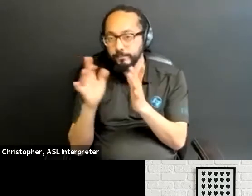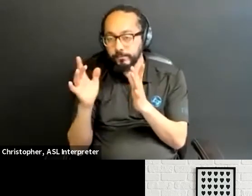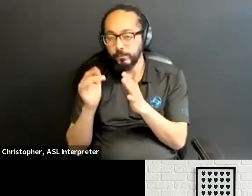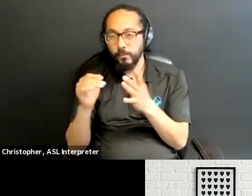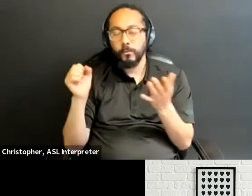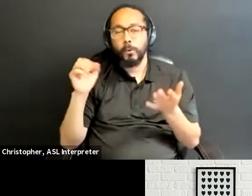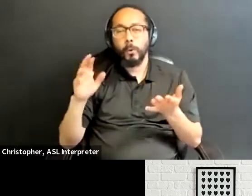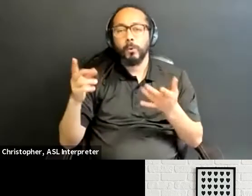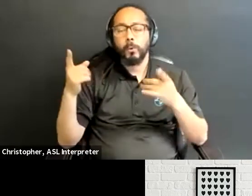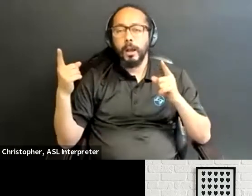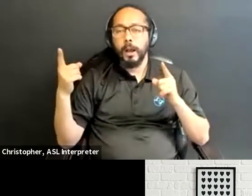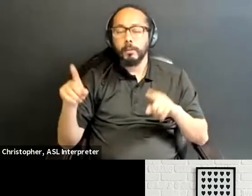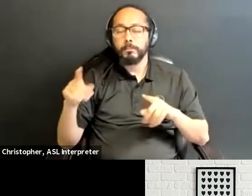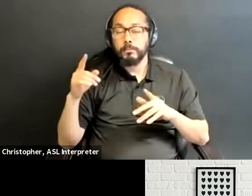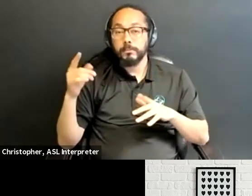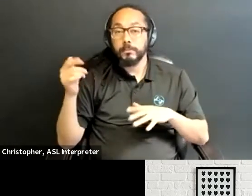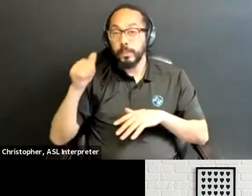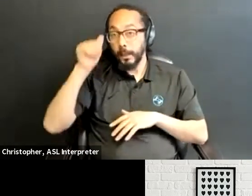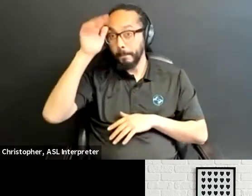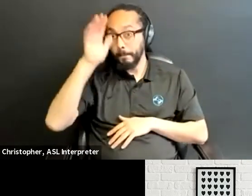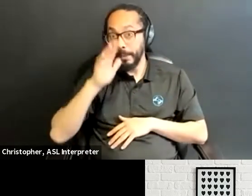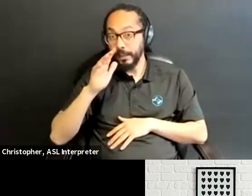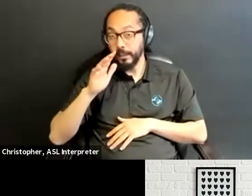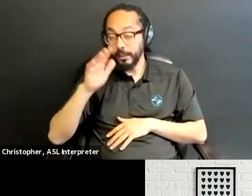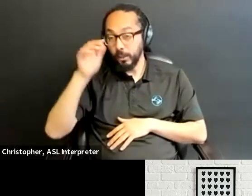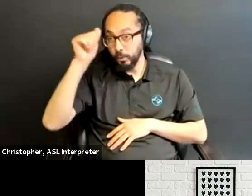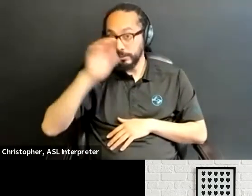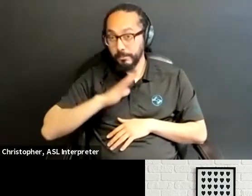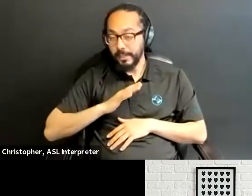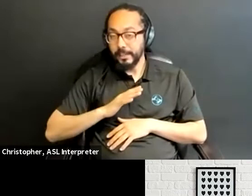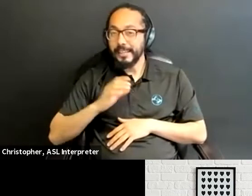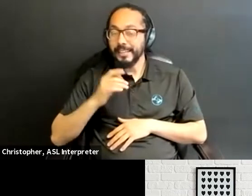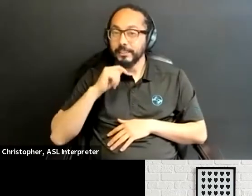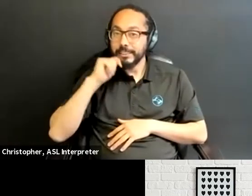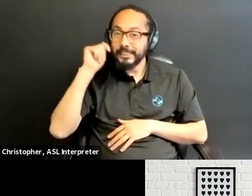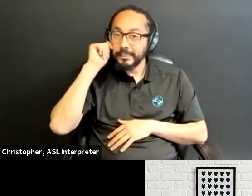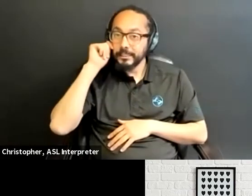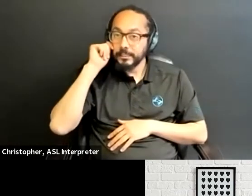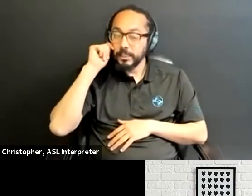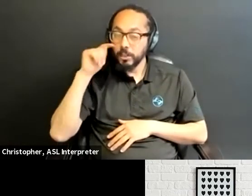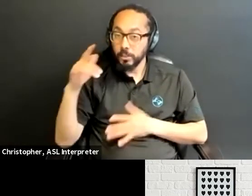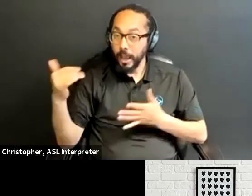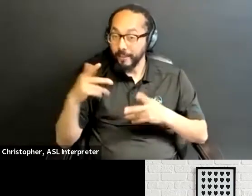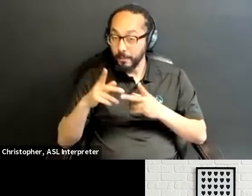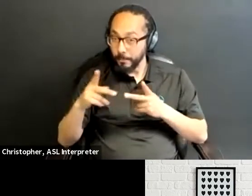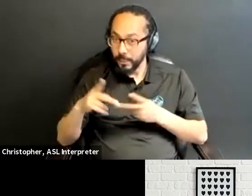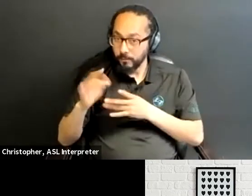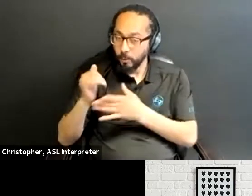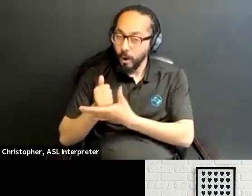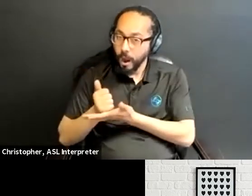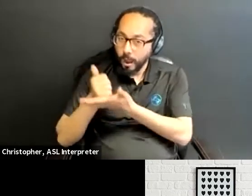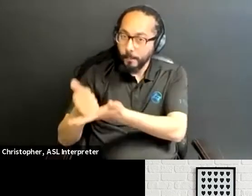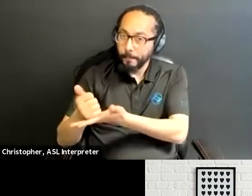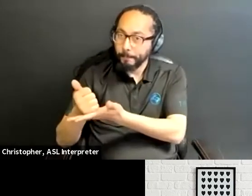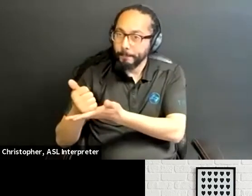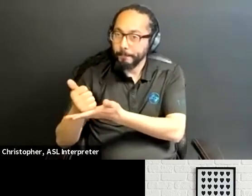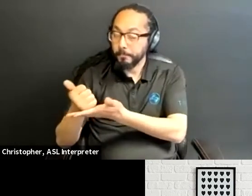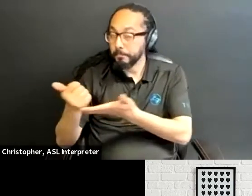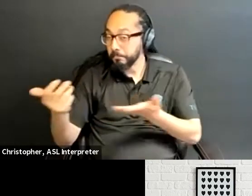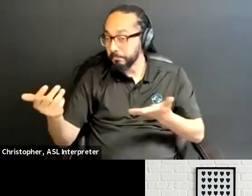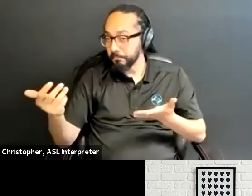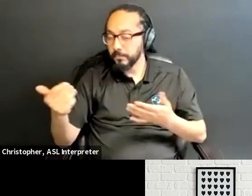these men when they're in their teens? Is there a place for intervention then? And I was talking about it in one of the courses